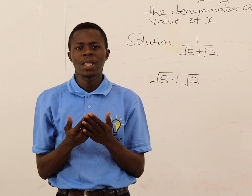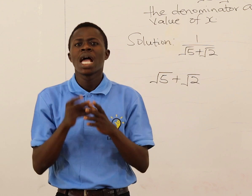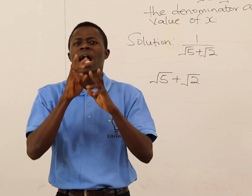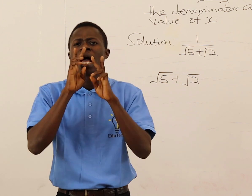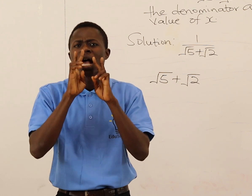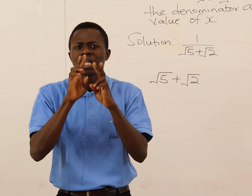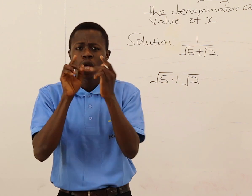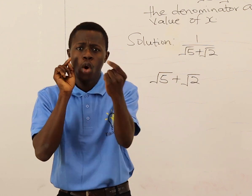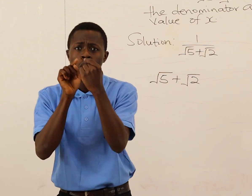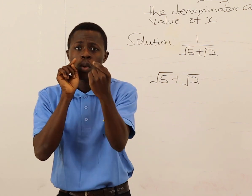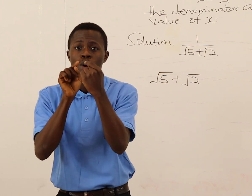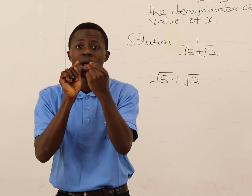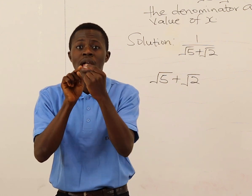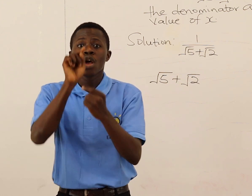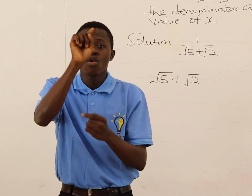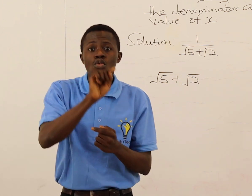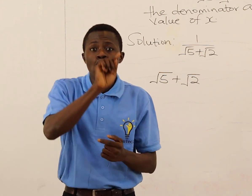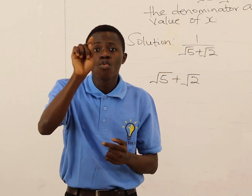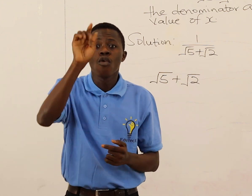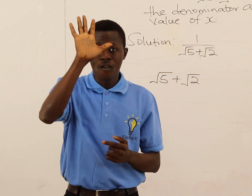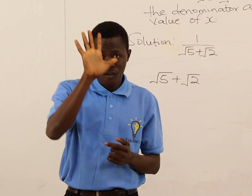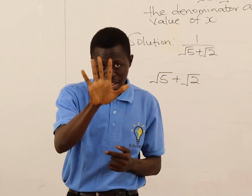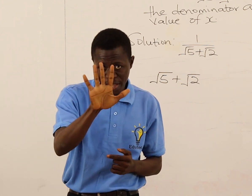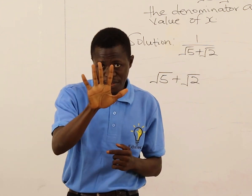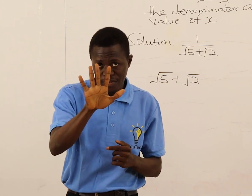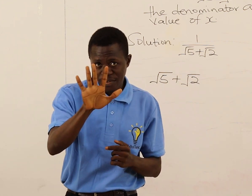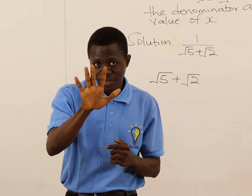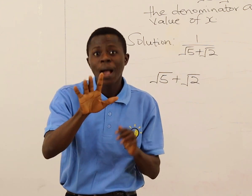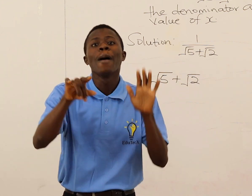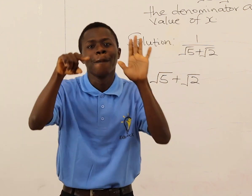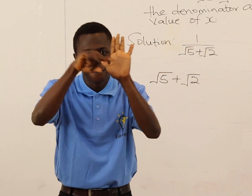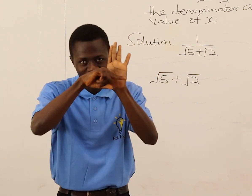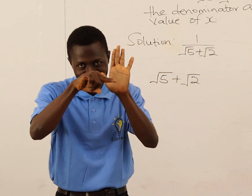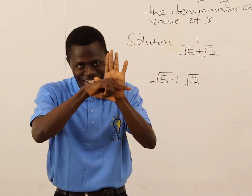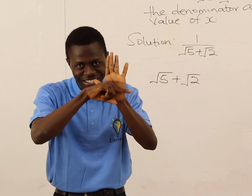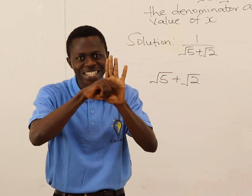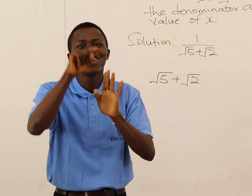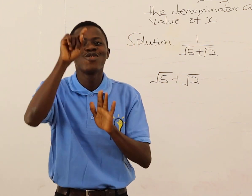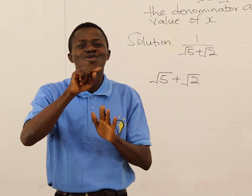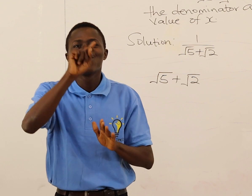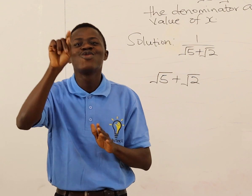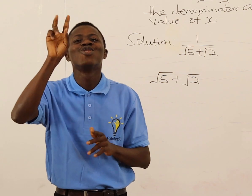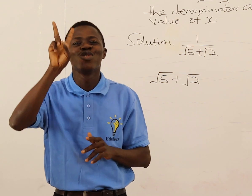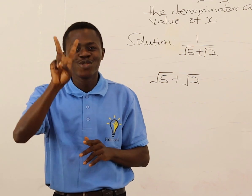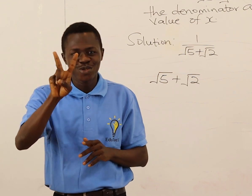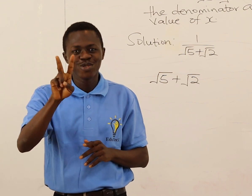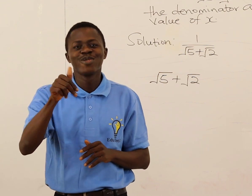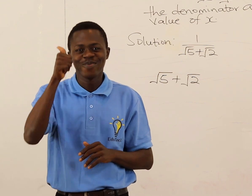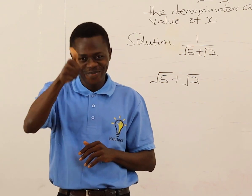answer is right. The conjugate set will be square root of 5 minus square root of